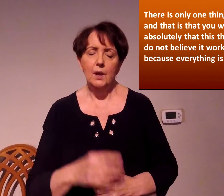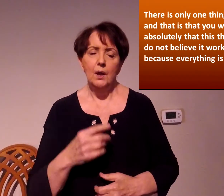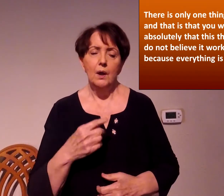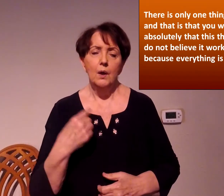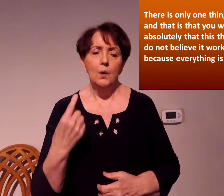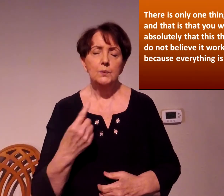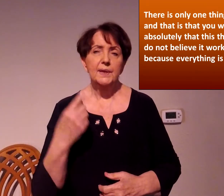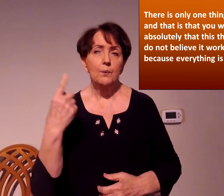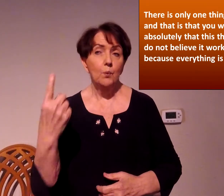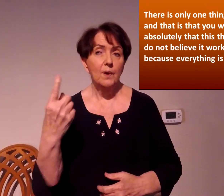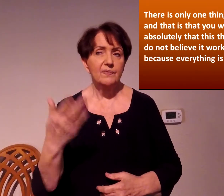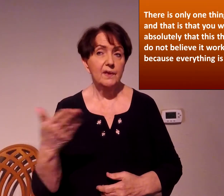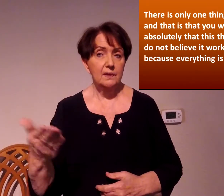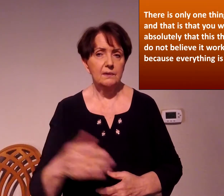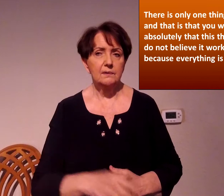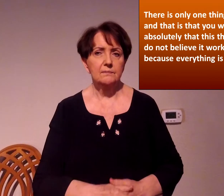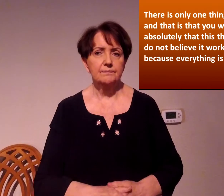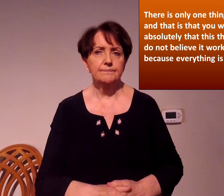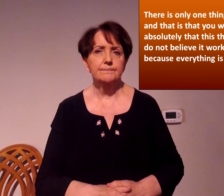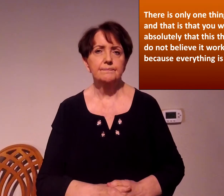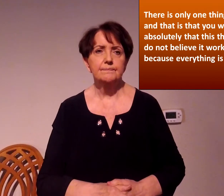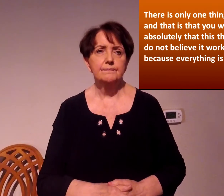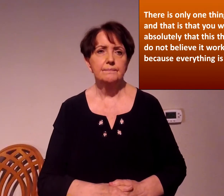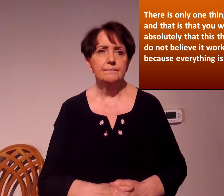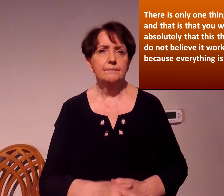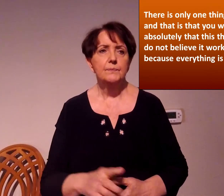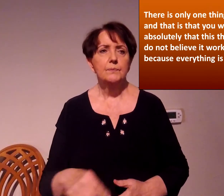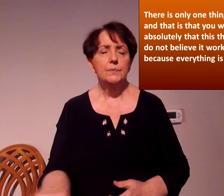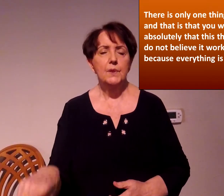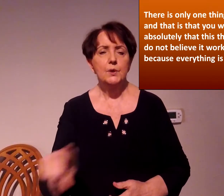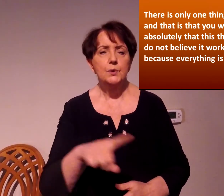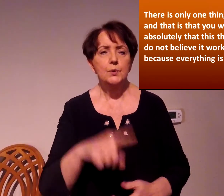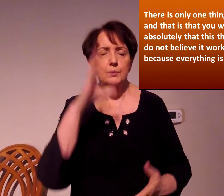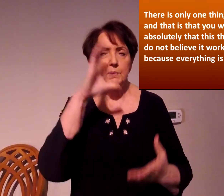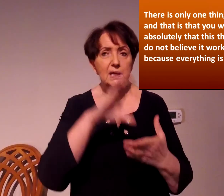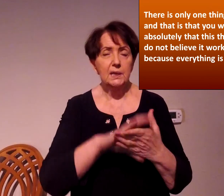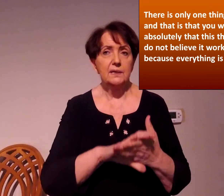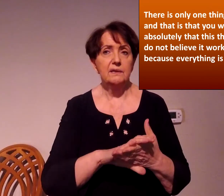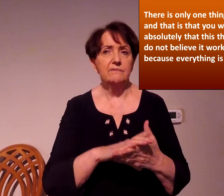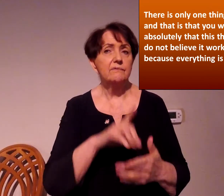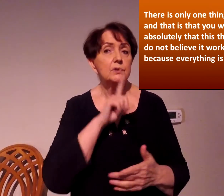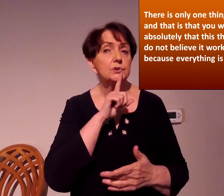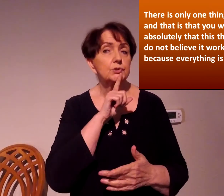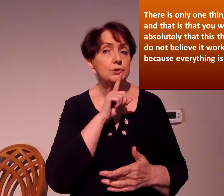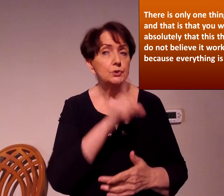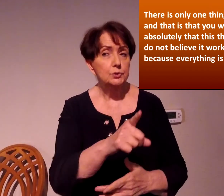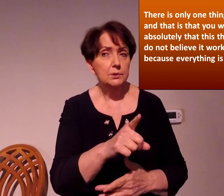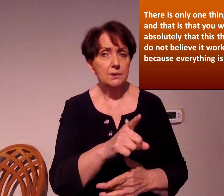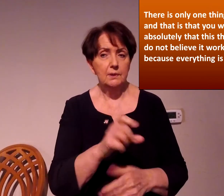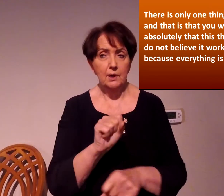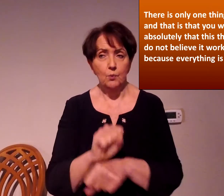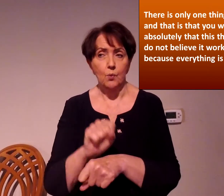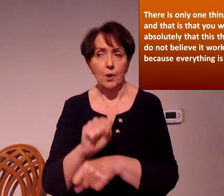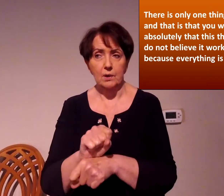you, and that is that you believe absolutely that this thing works.